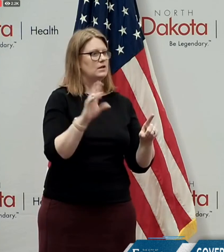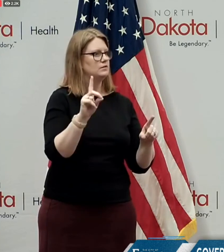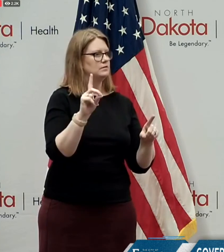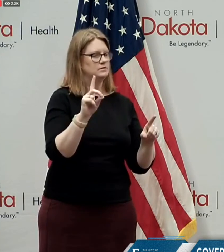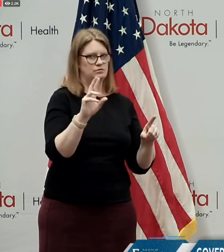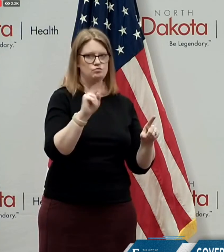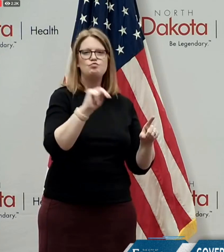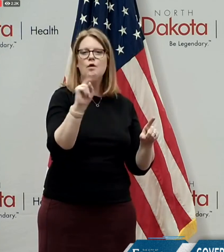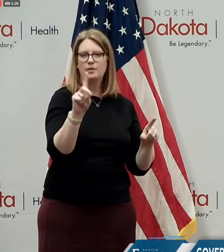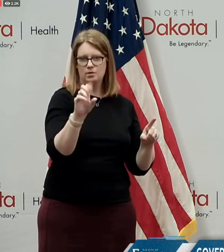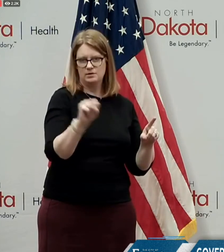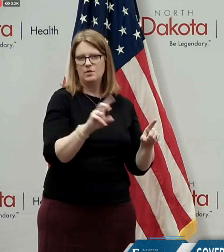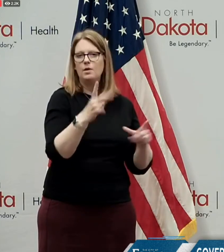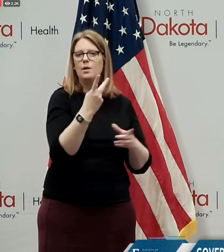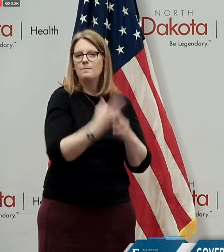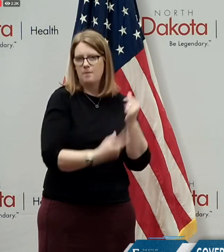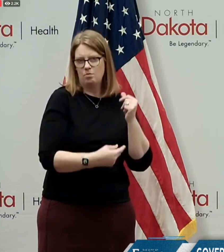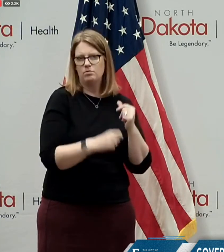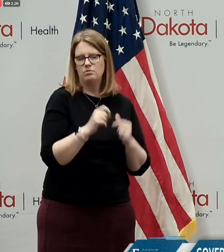Yep, North and South Dakota.